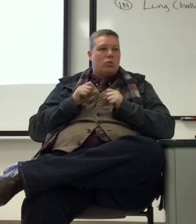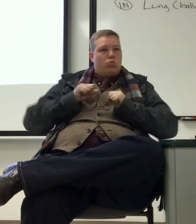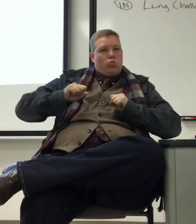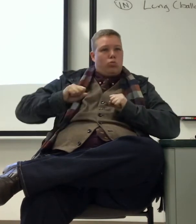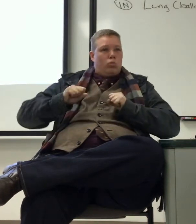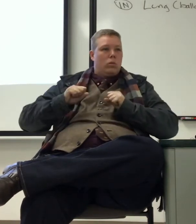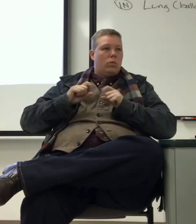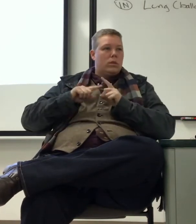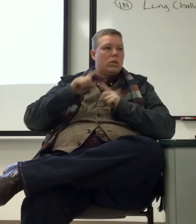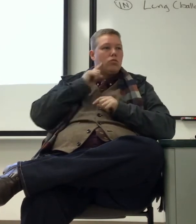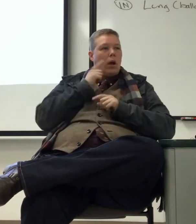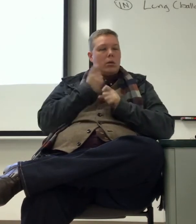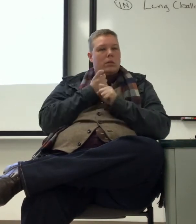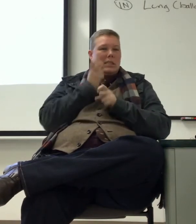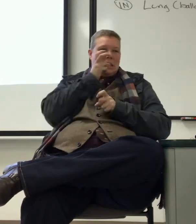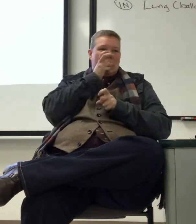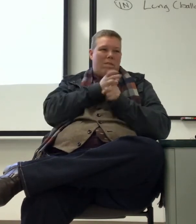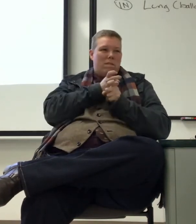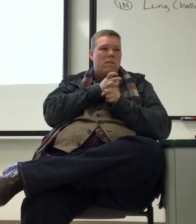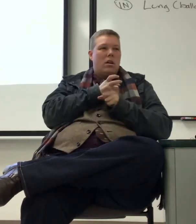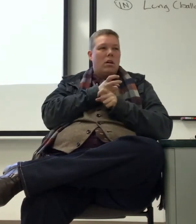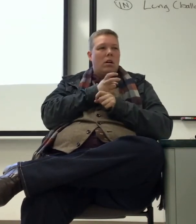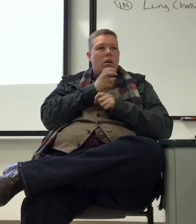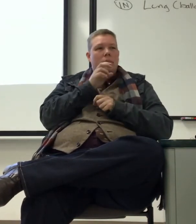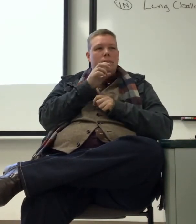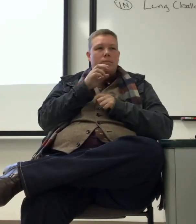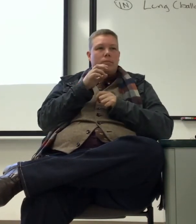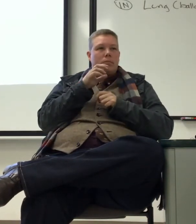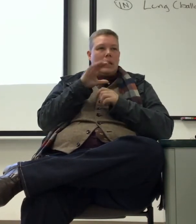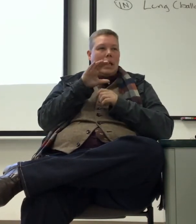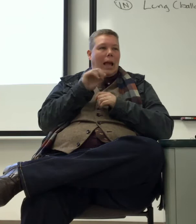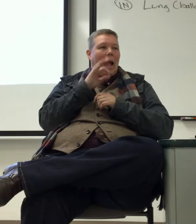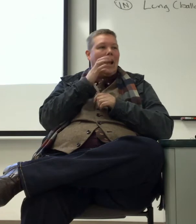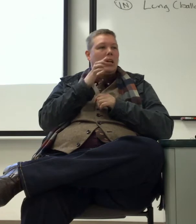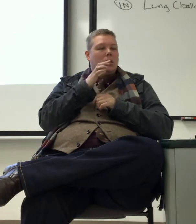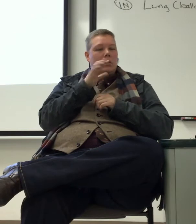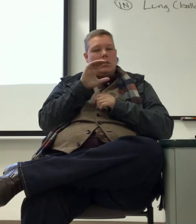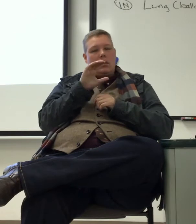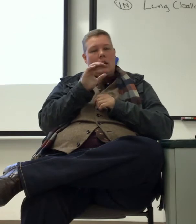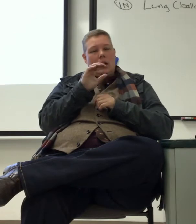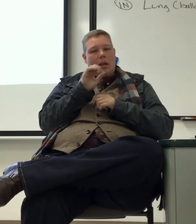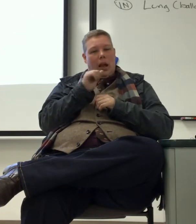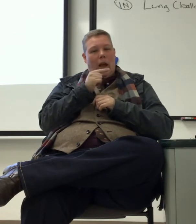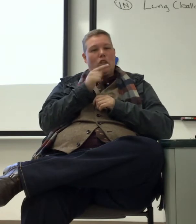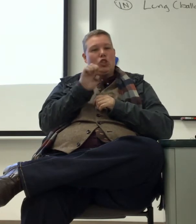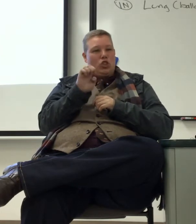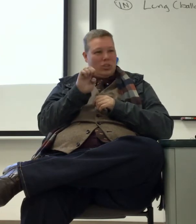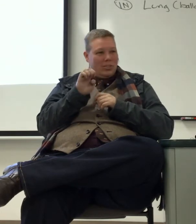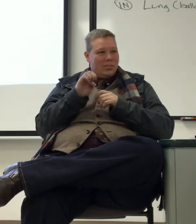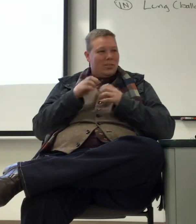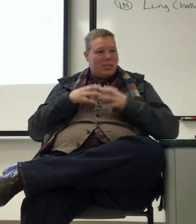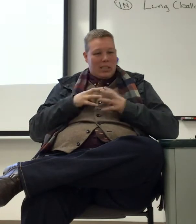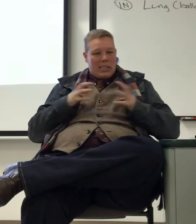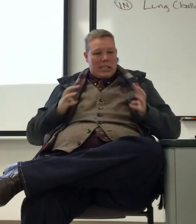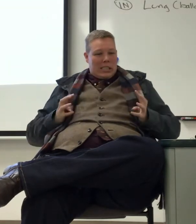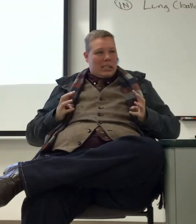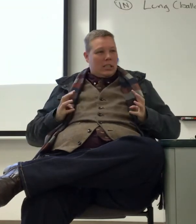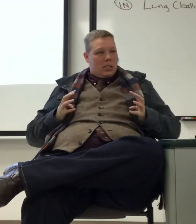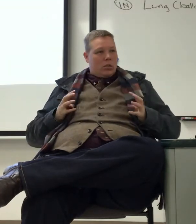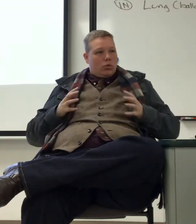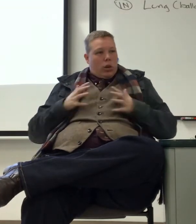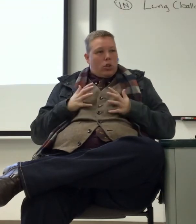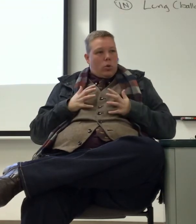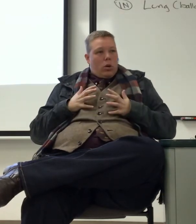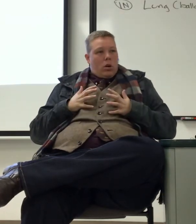stiff, cone-shaped cage. And so that's why it's really good at holding the lung out.